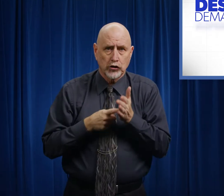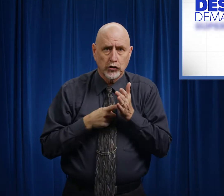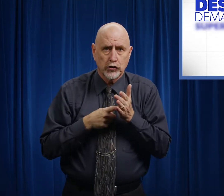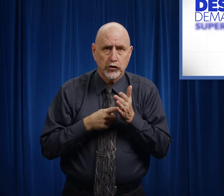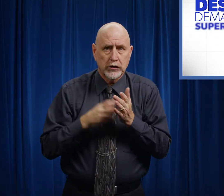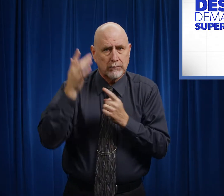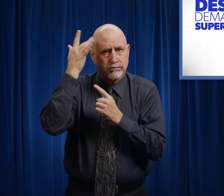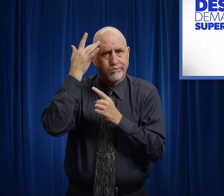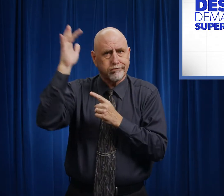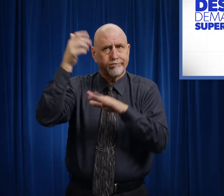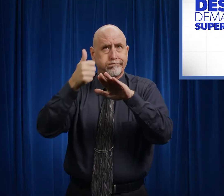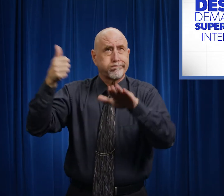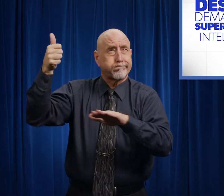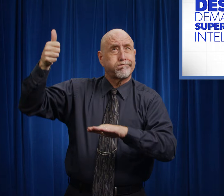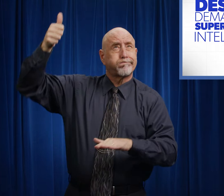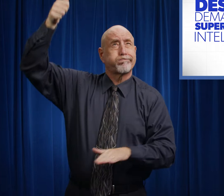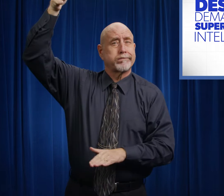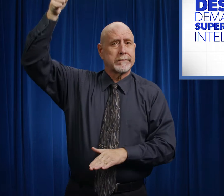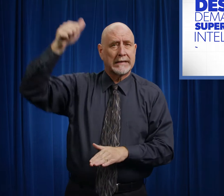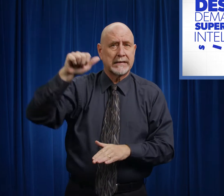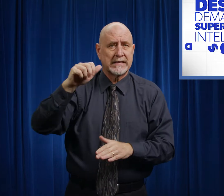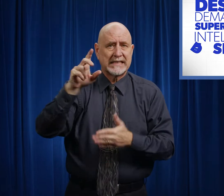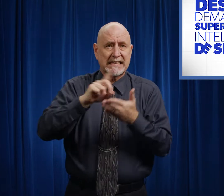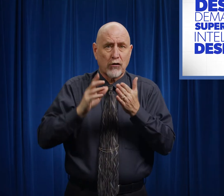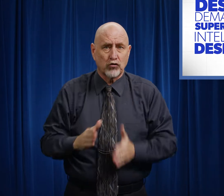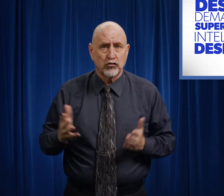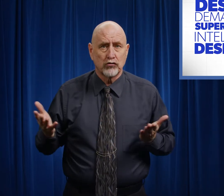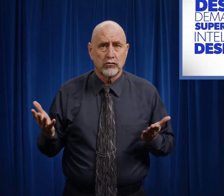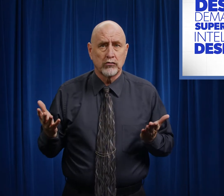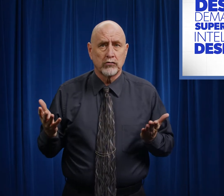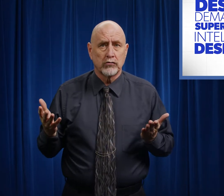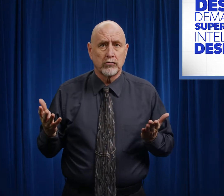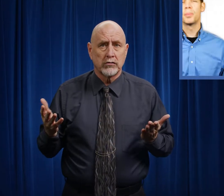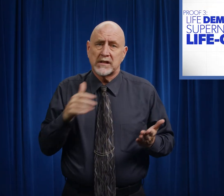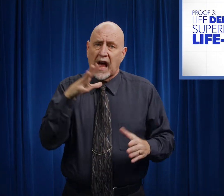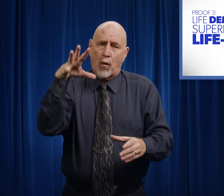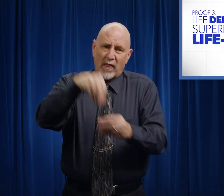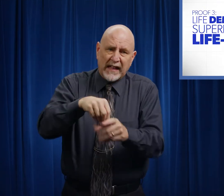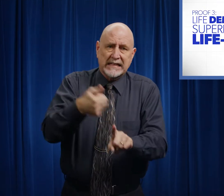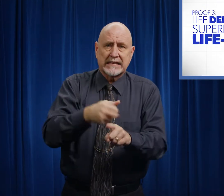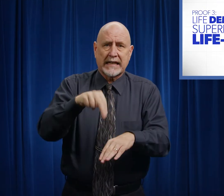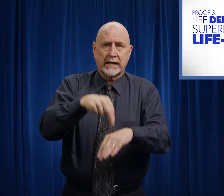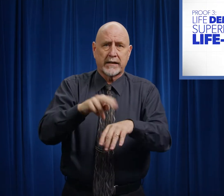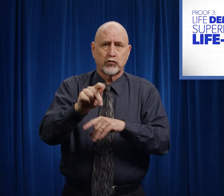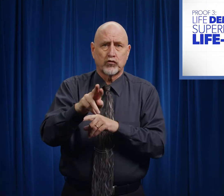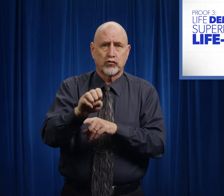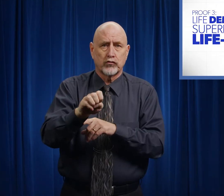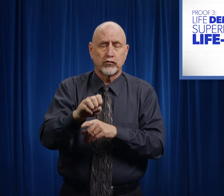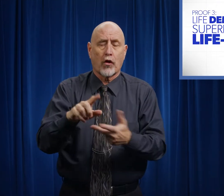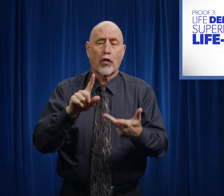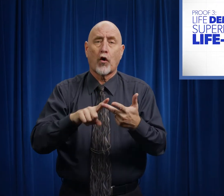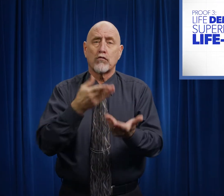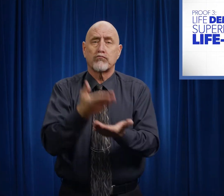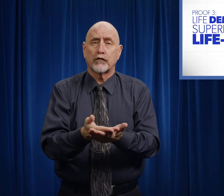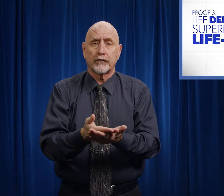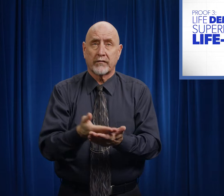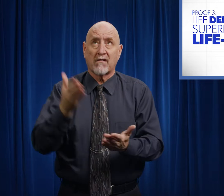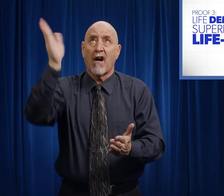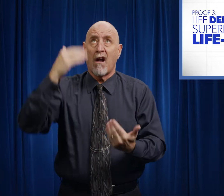a supernatural, intelligent designer. Proof number 3,